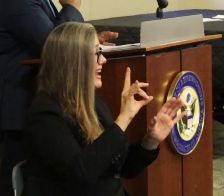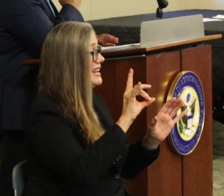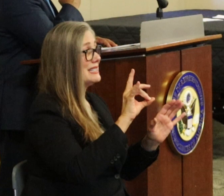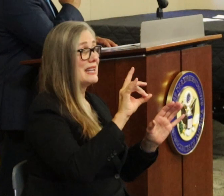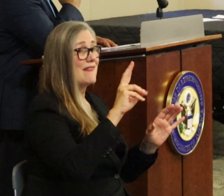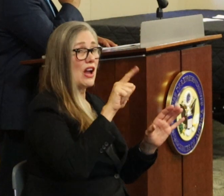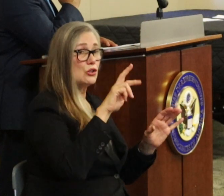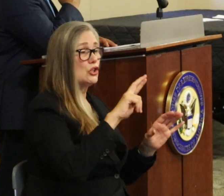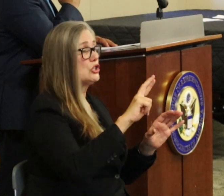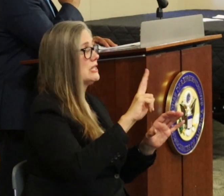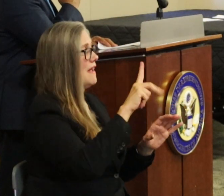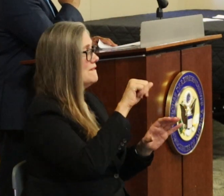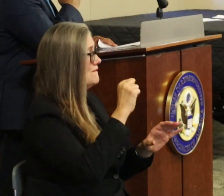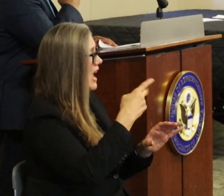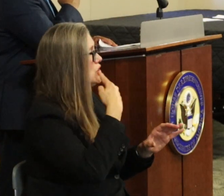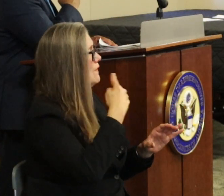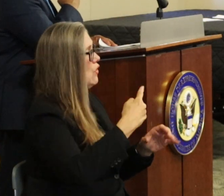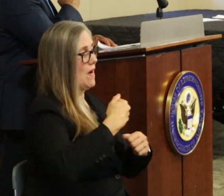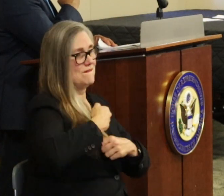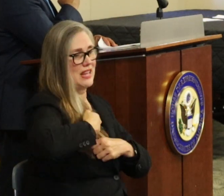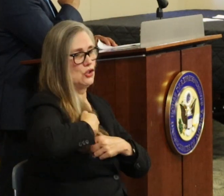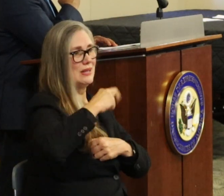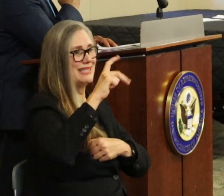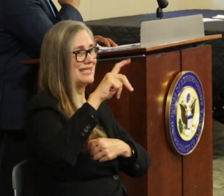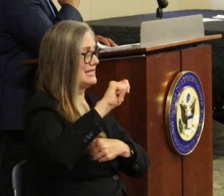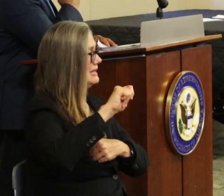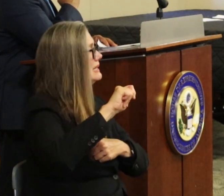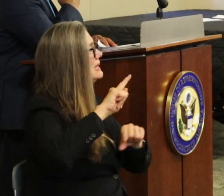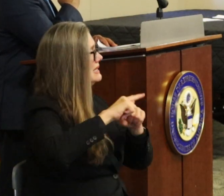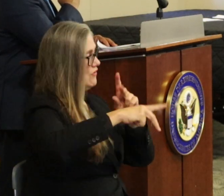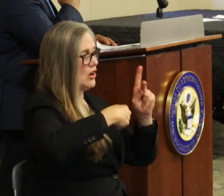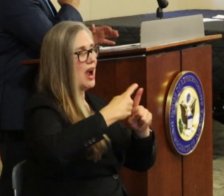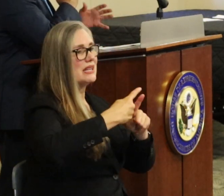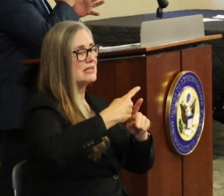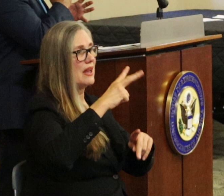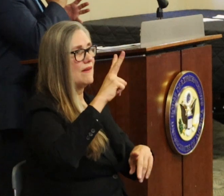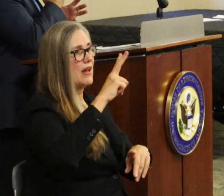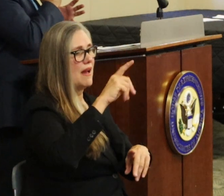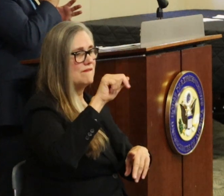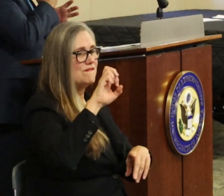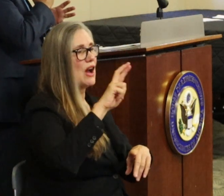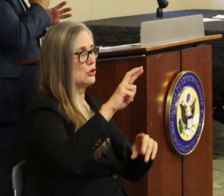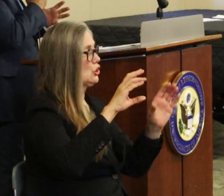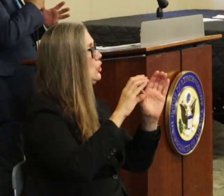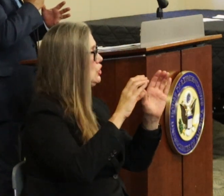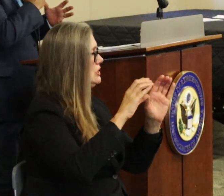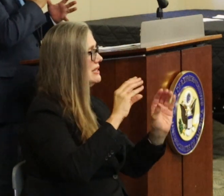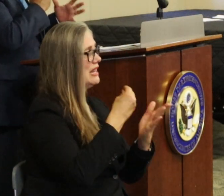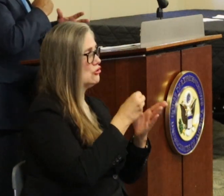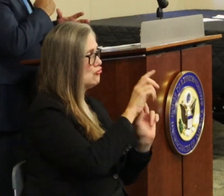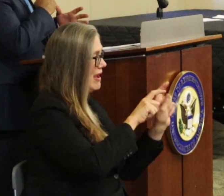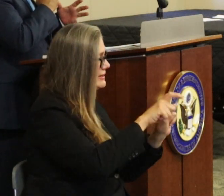for veterans, various funding streams and grants. And we all try to work together to come up